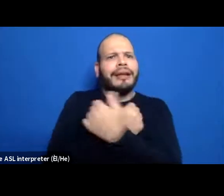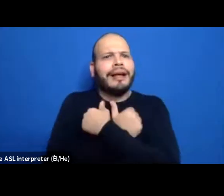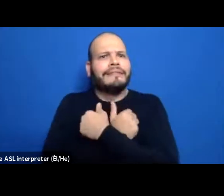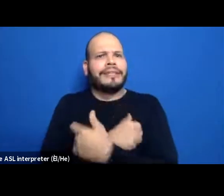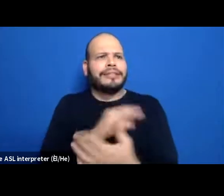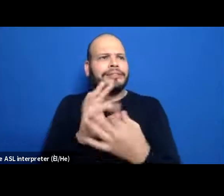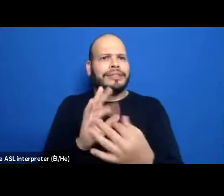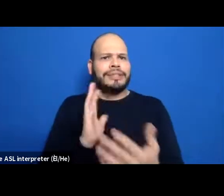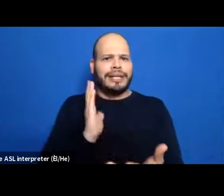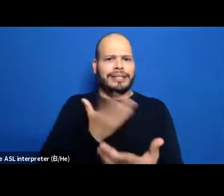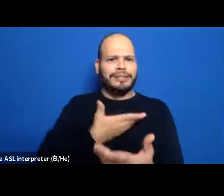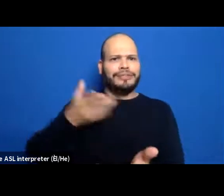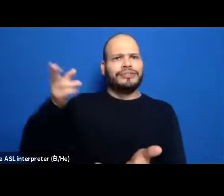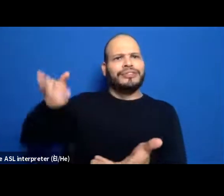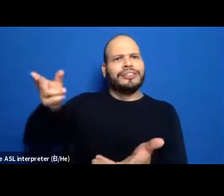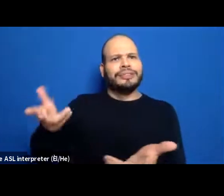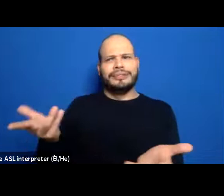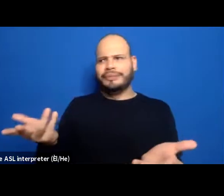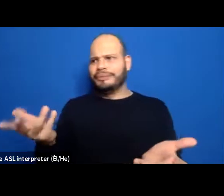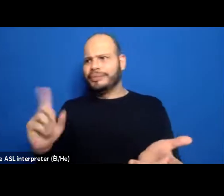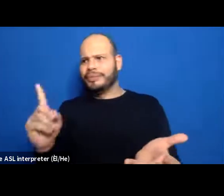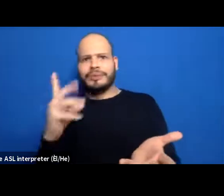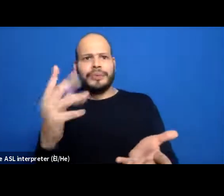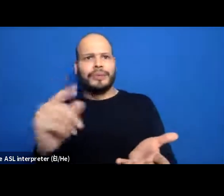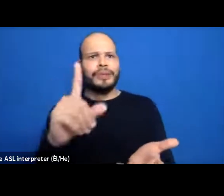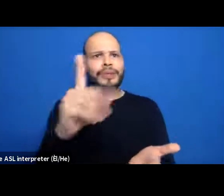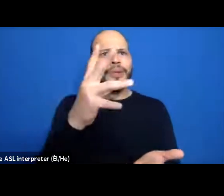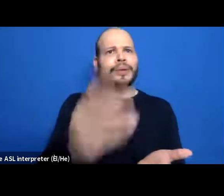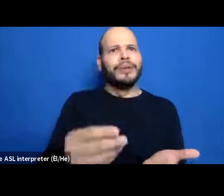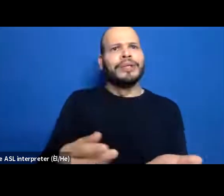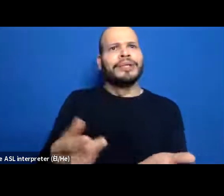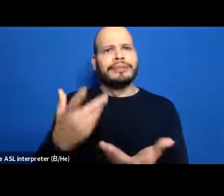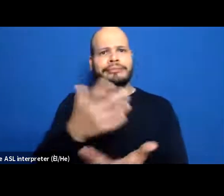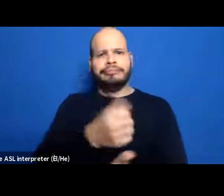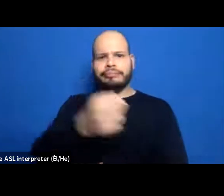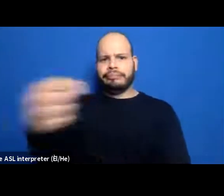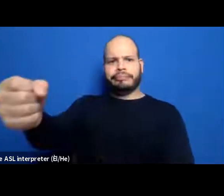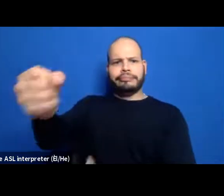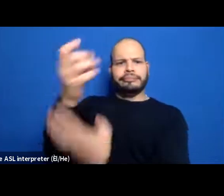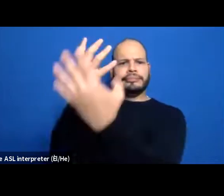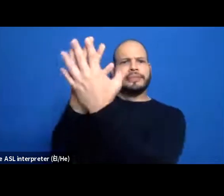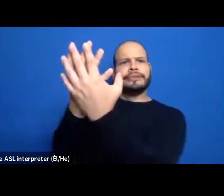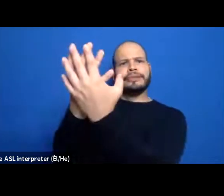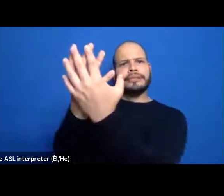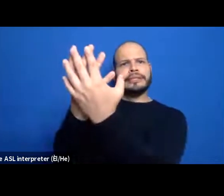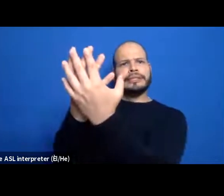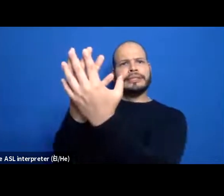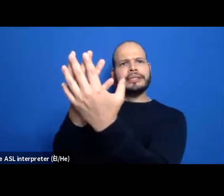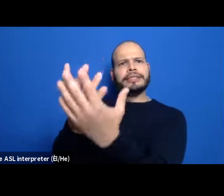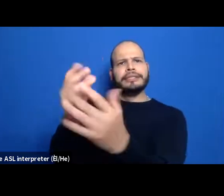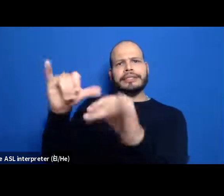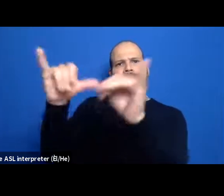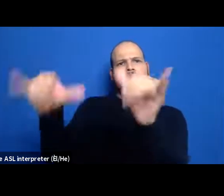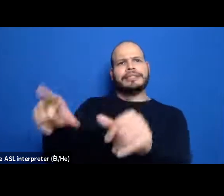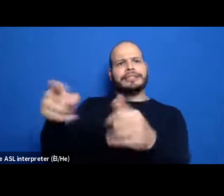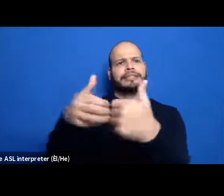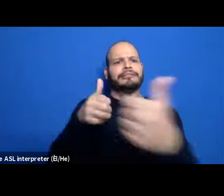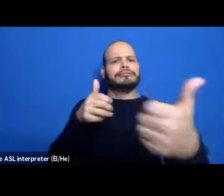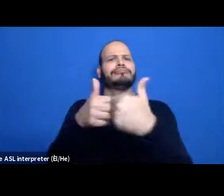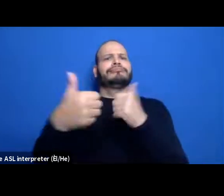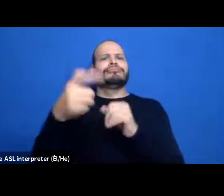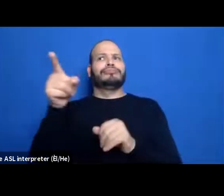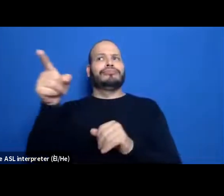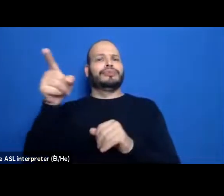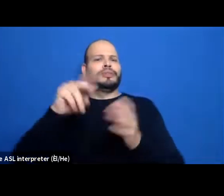memory, relationship, and connection. So when I think about my journey, there's a really poignant story of